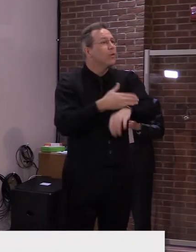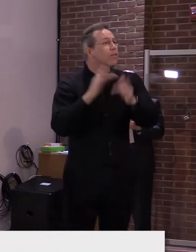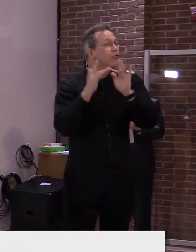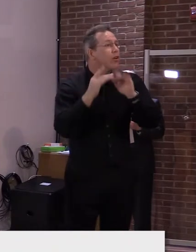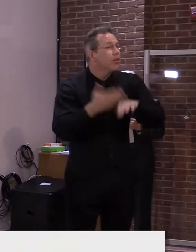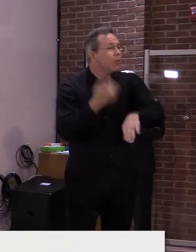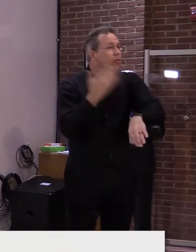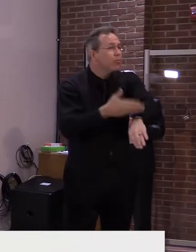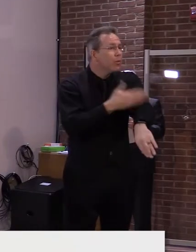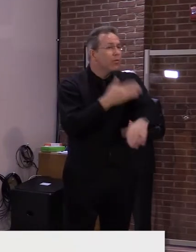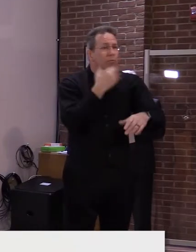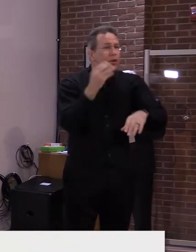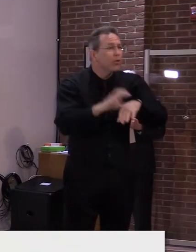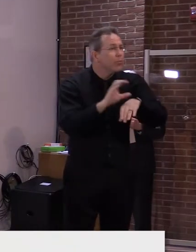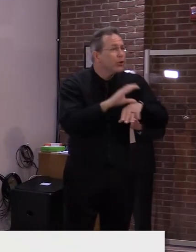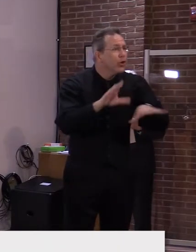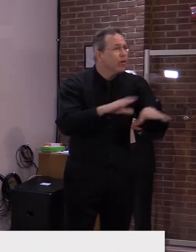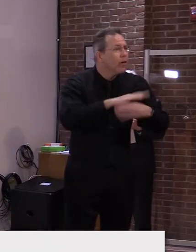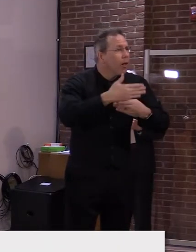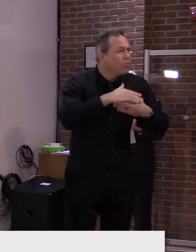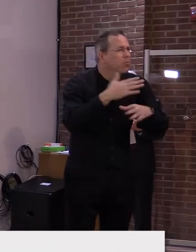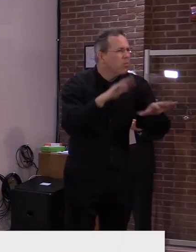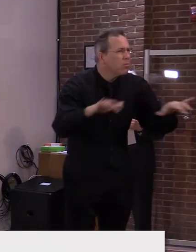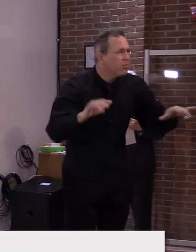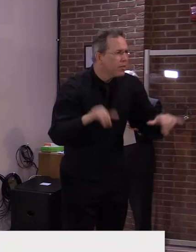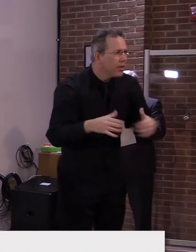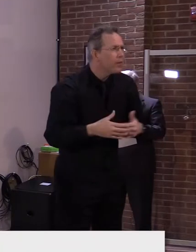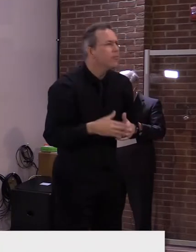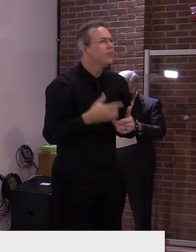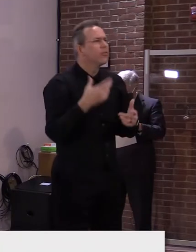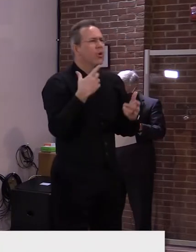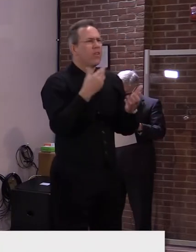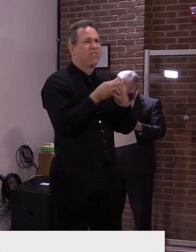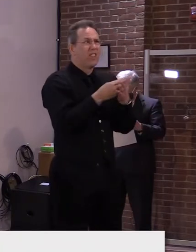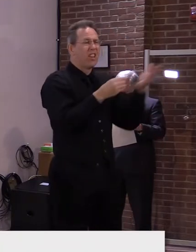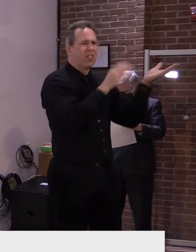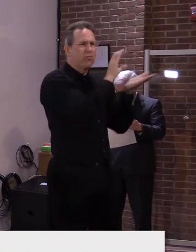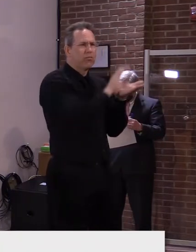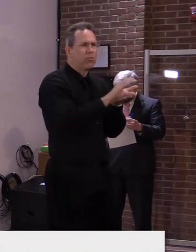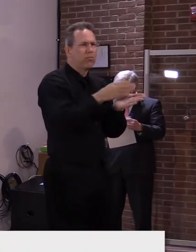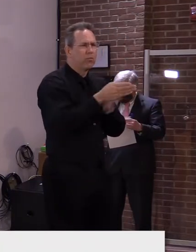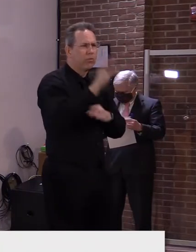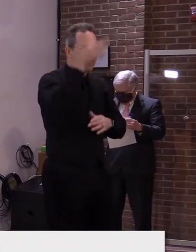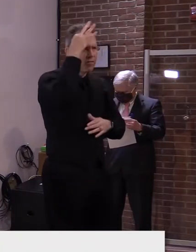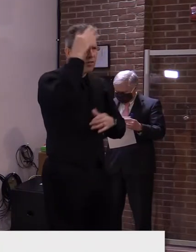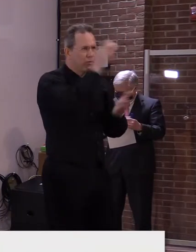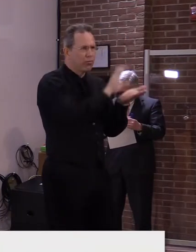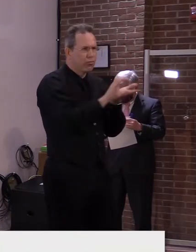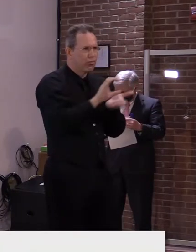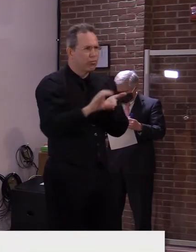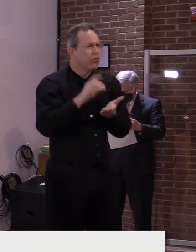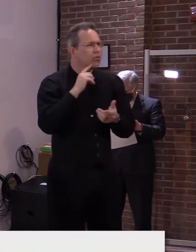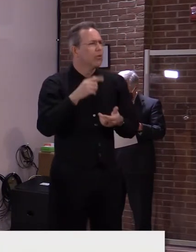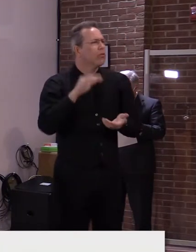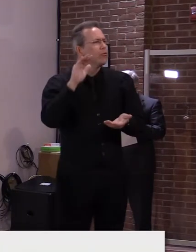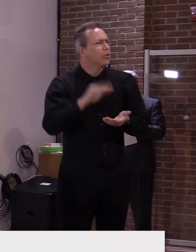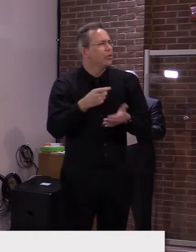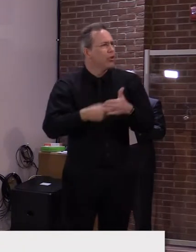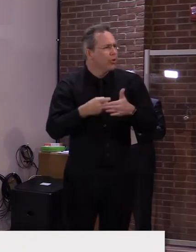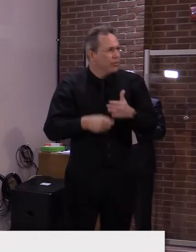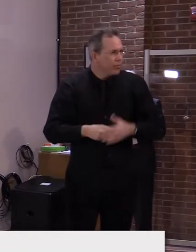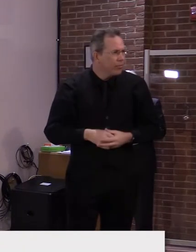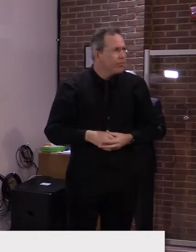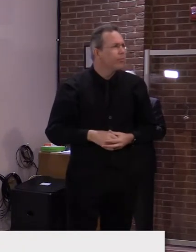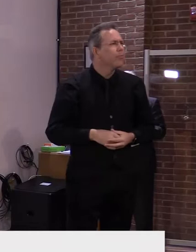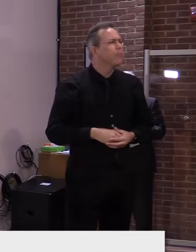be regularly funded through title dollars, providing supports to historically marginalized students, Perkins dollars to support